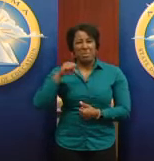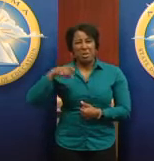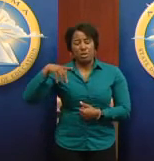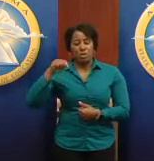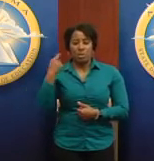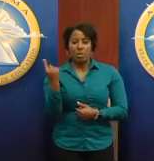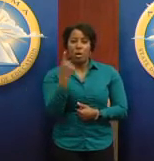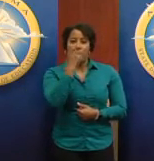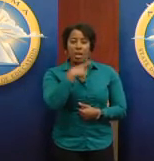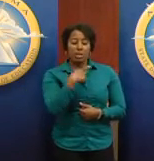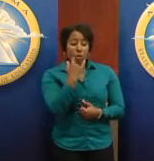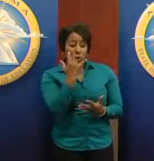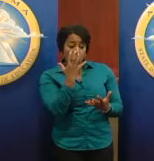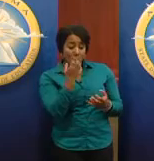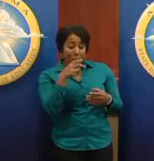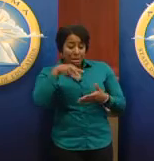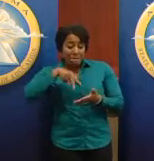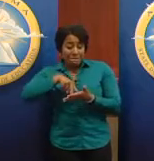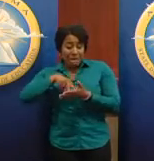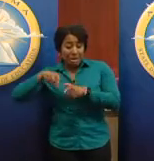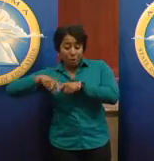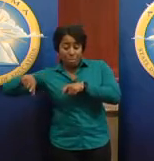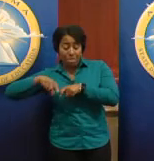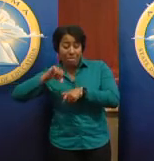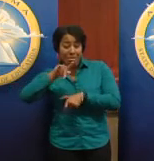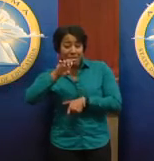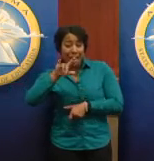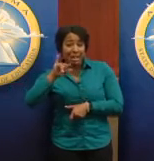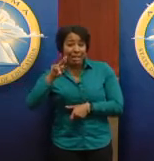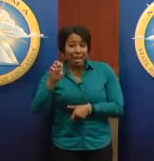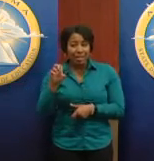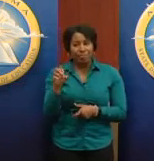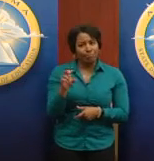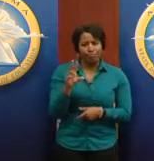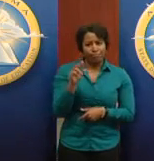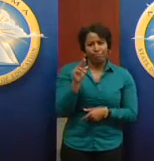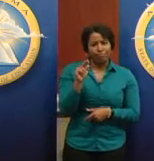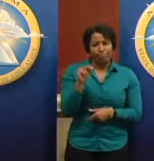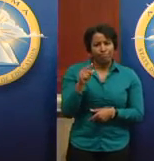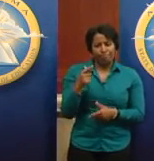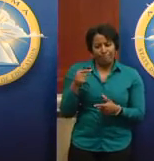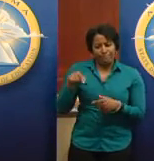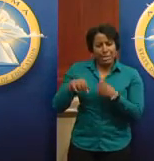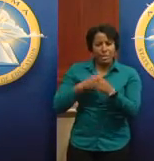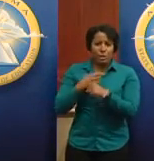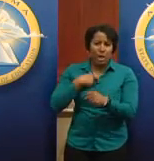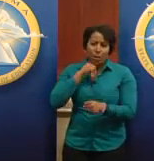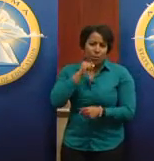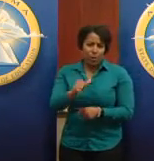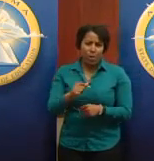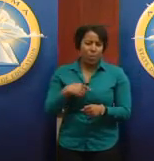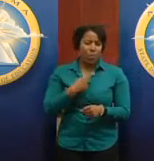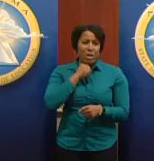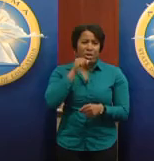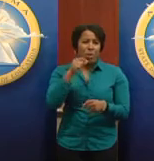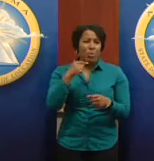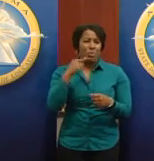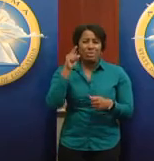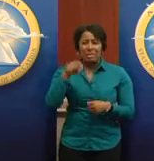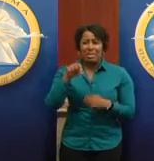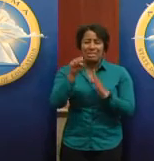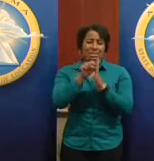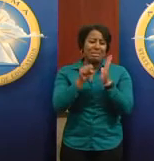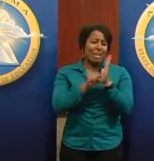We also know we don't need the local mayor on the sideline. We don't need the county commissioners on the sideline. We don't need state legislators